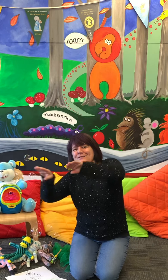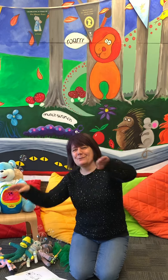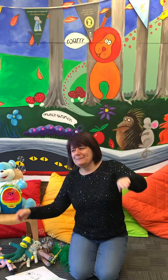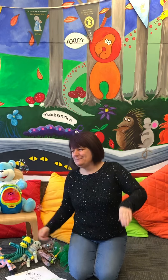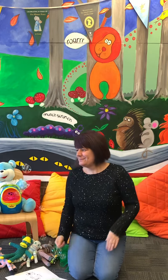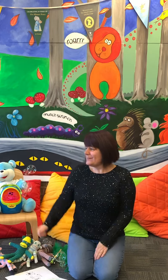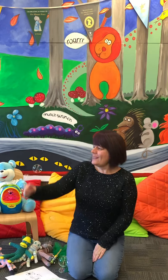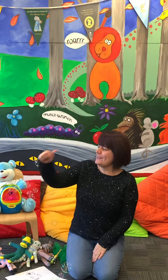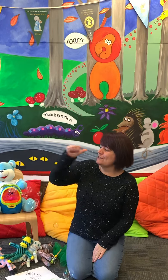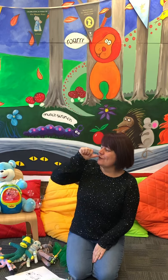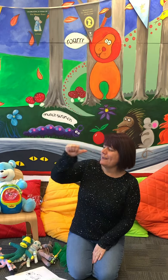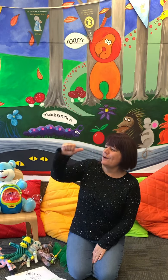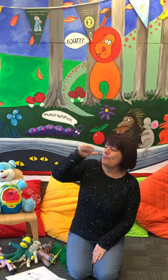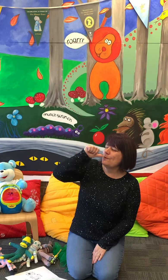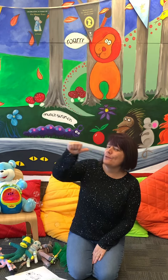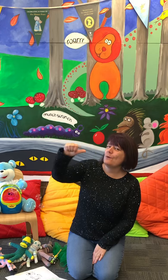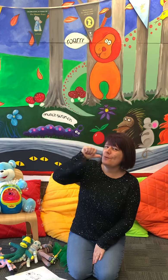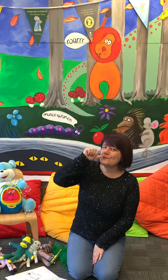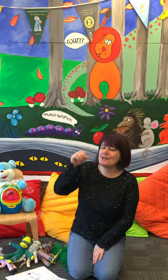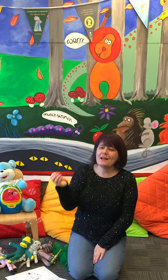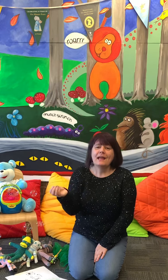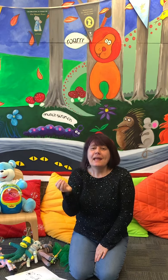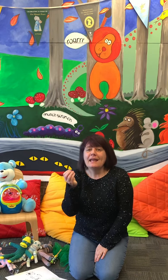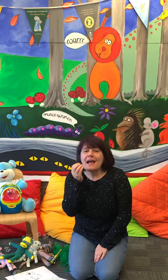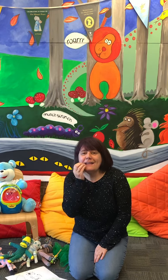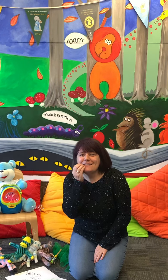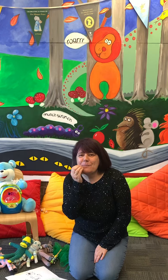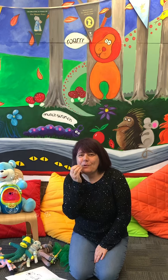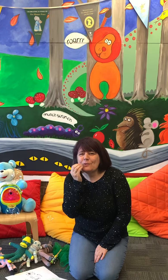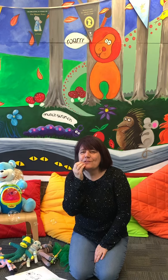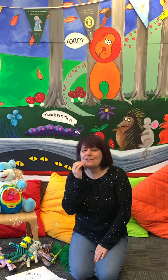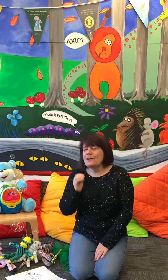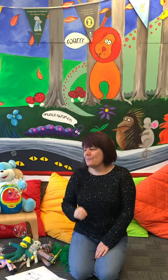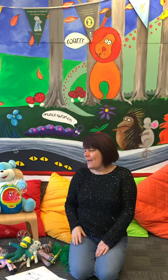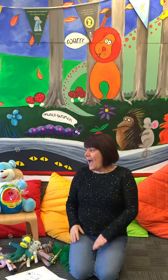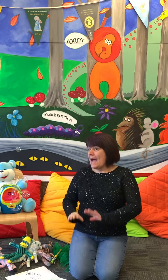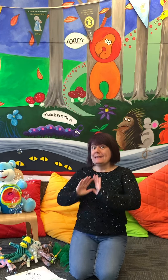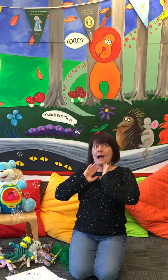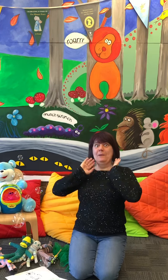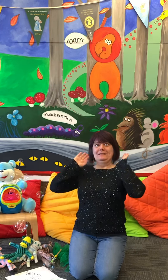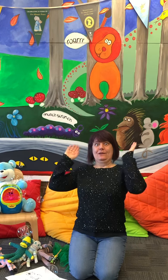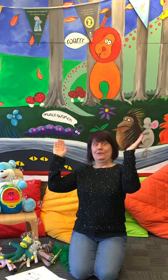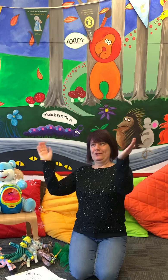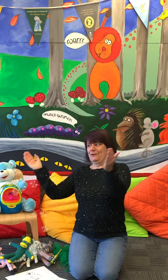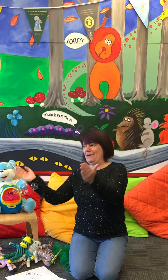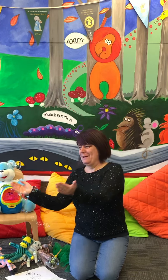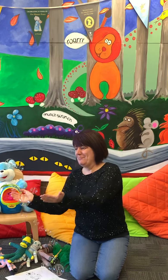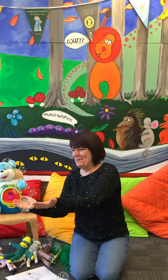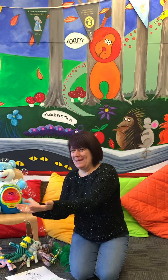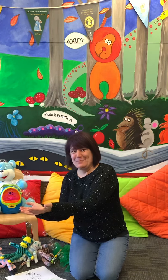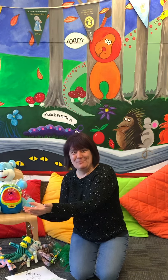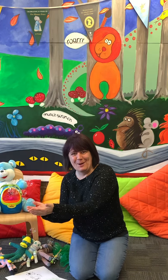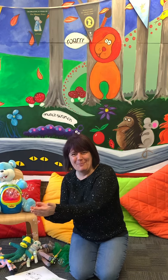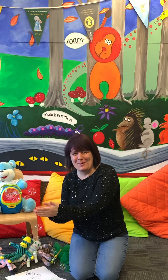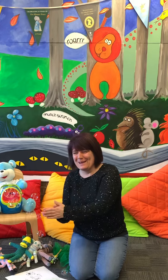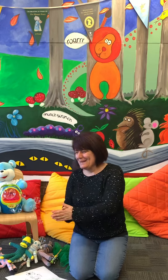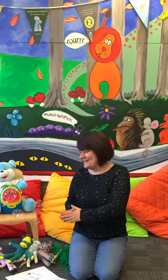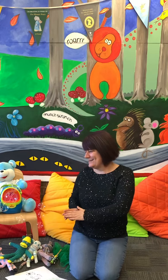swim. He drank up all the water, he ate up all the soap, and now he's got a great big bubble in his